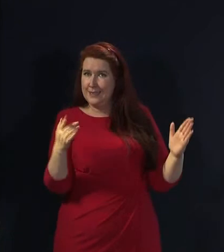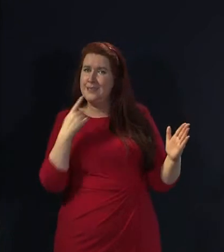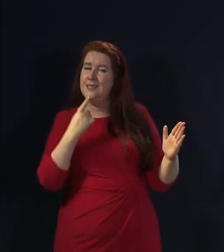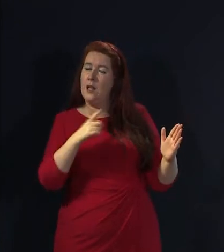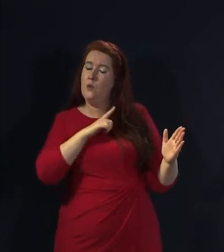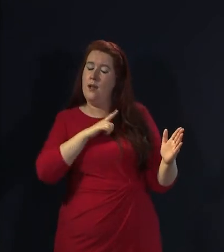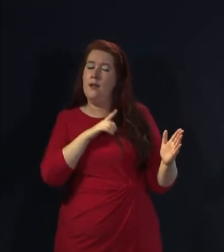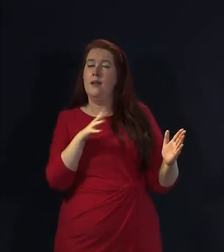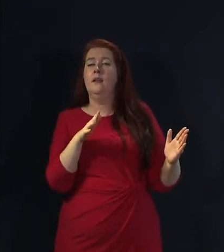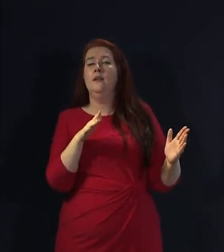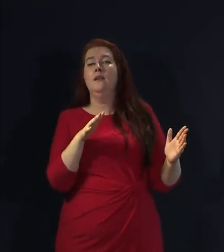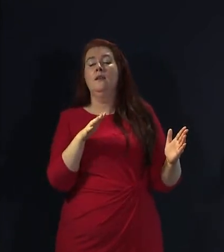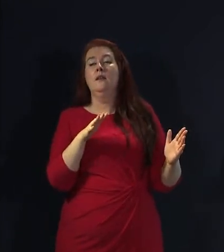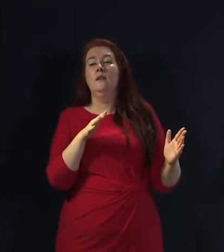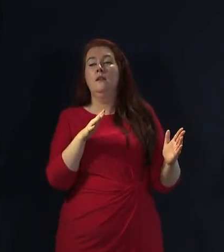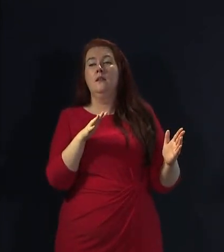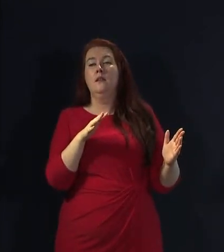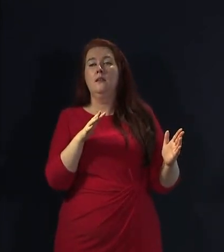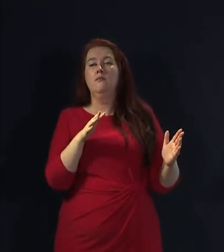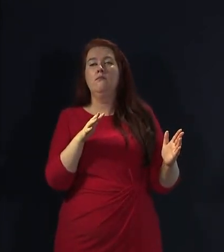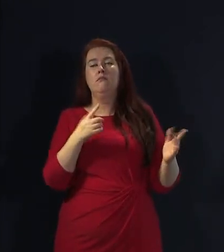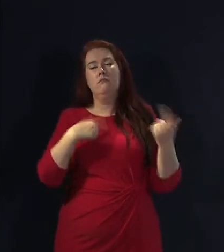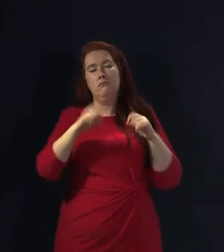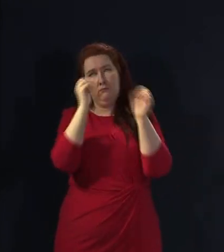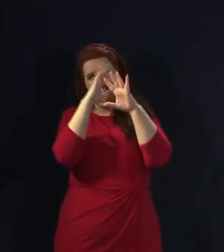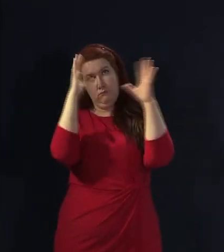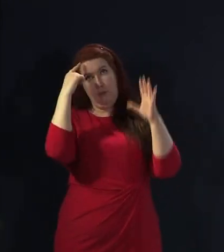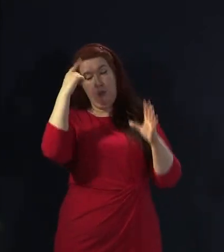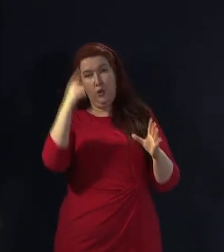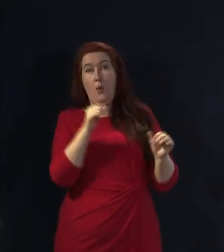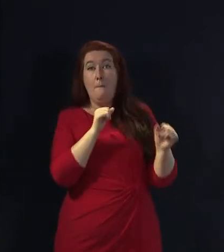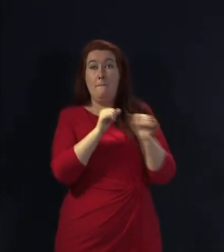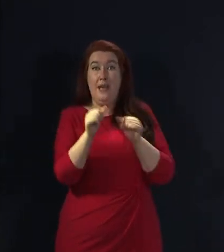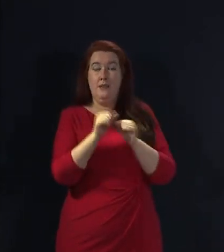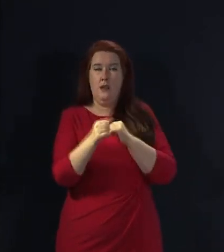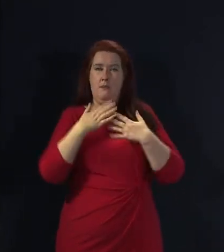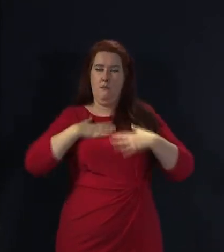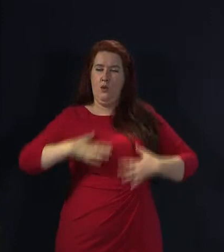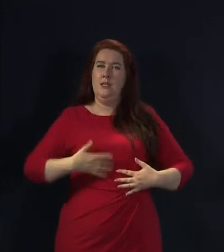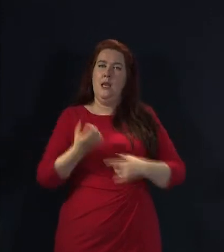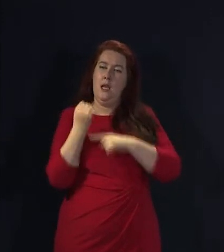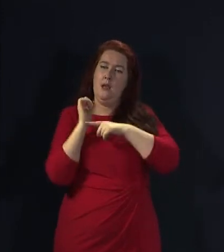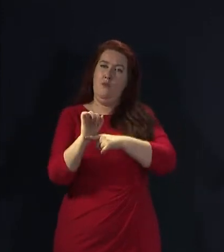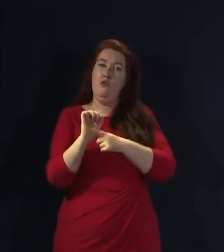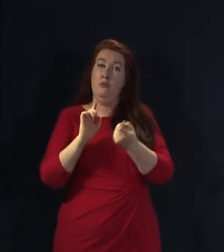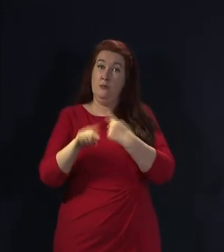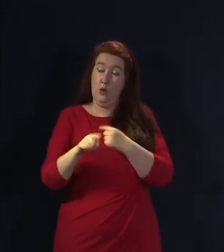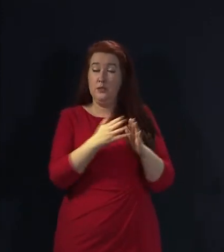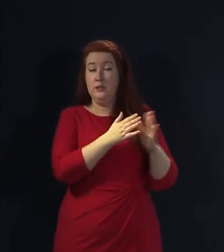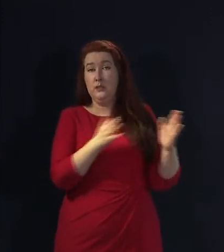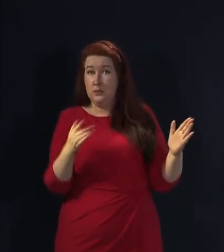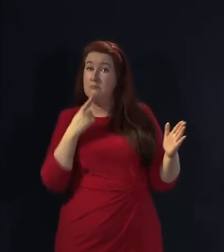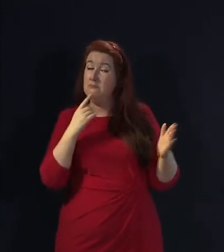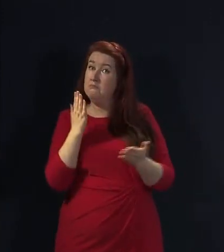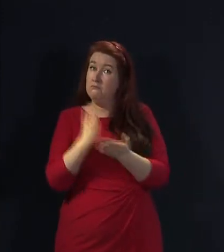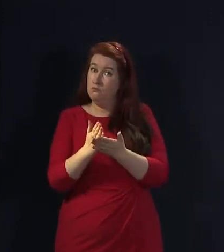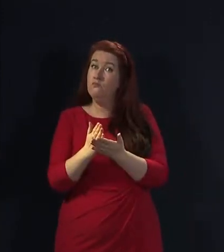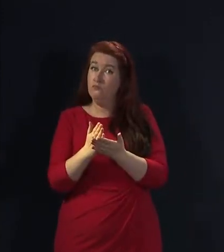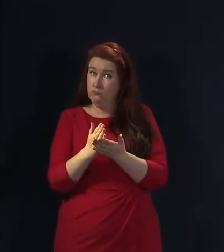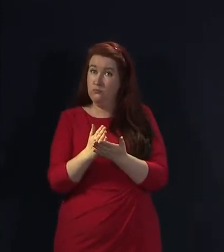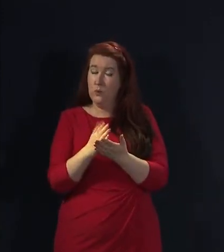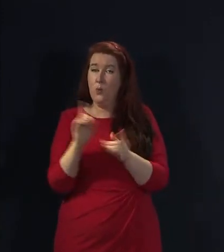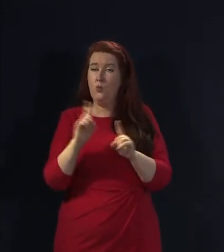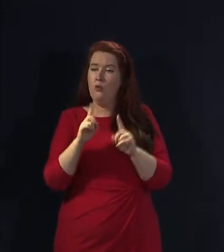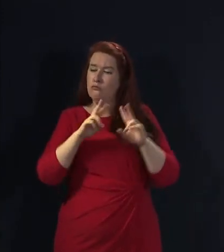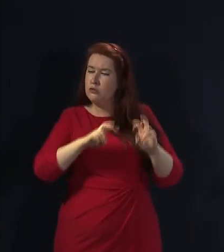we theorised that there would be a much better immune response. That's shown itself to be true in the studies